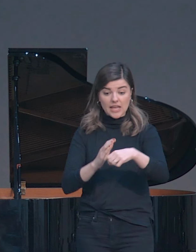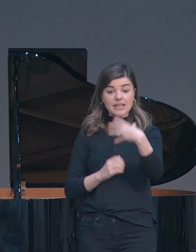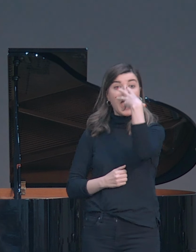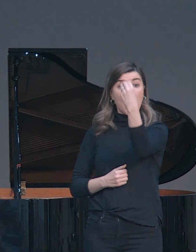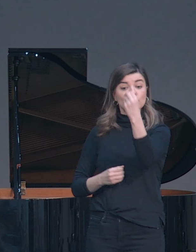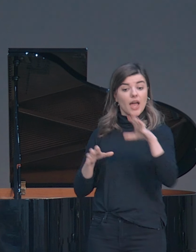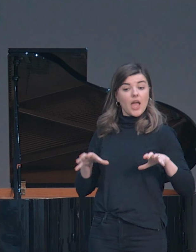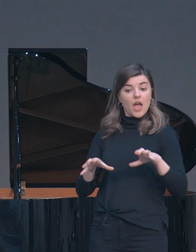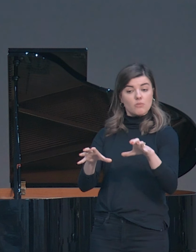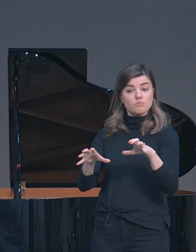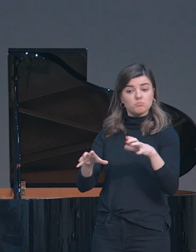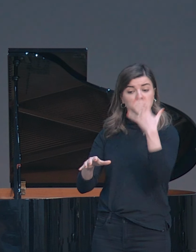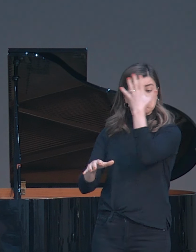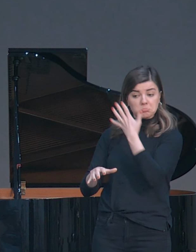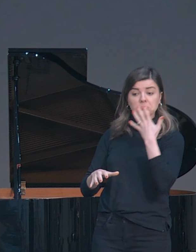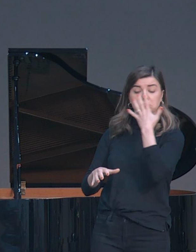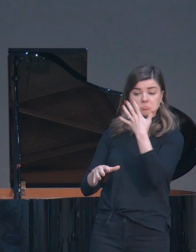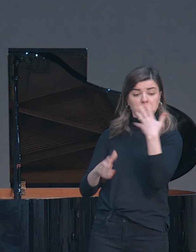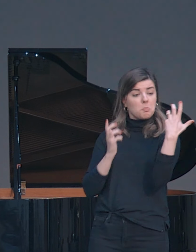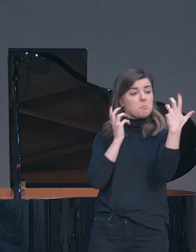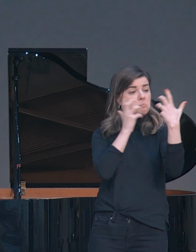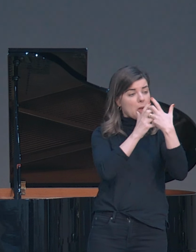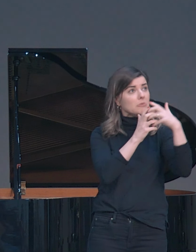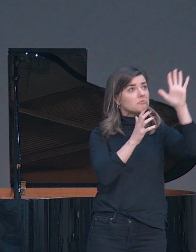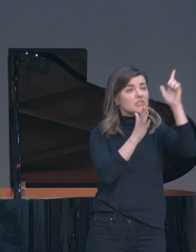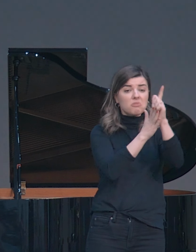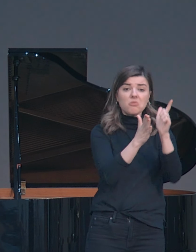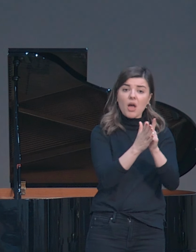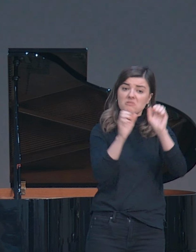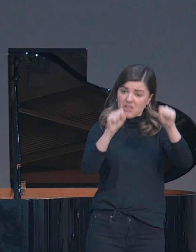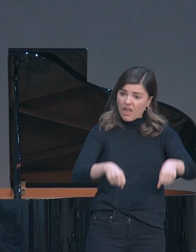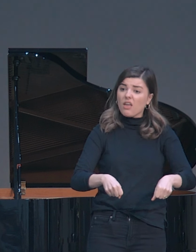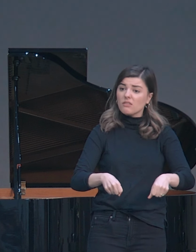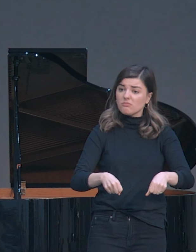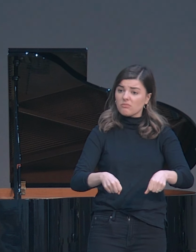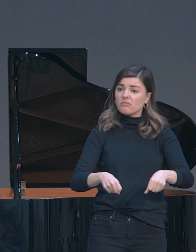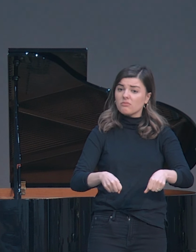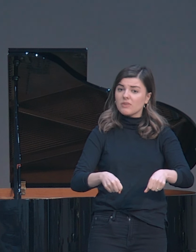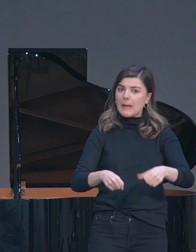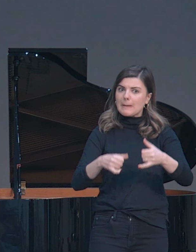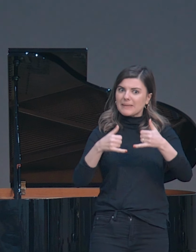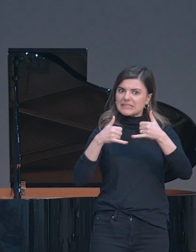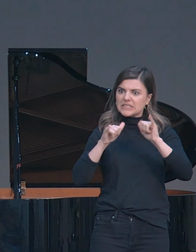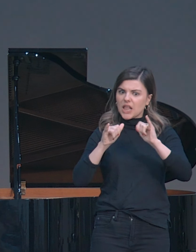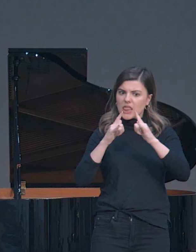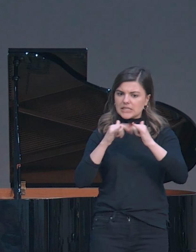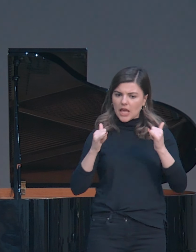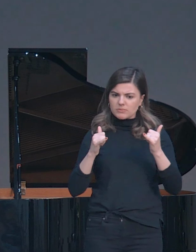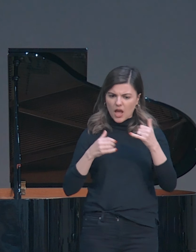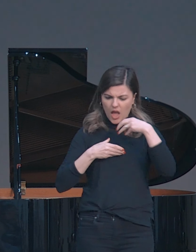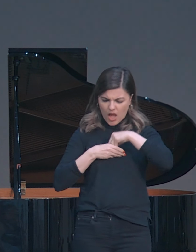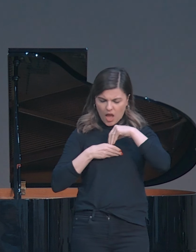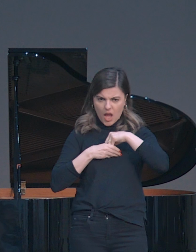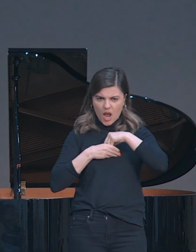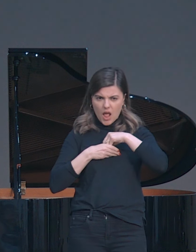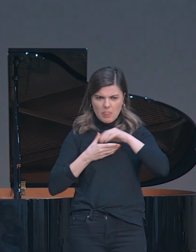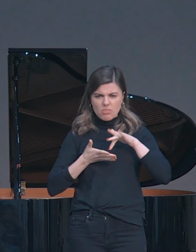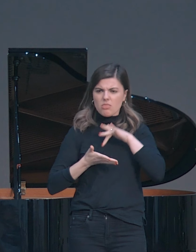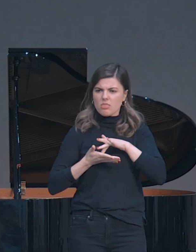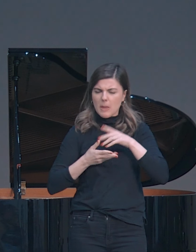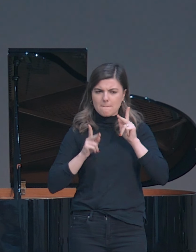outside can appear to conform to the law of God, and yet the core of the